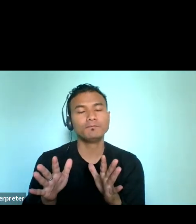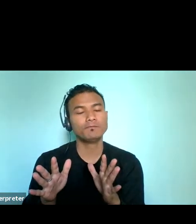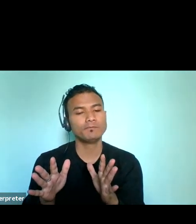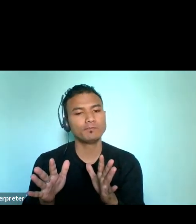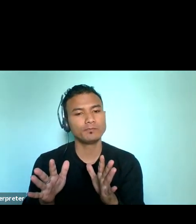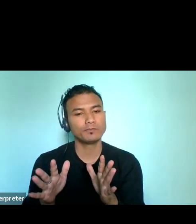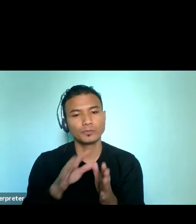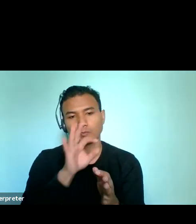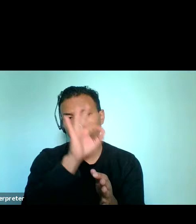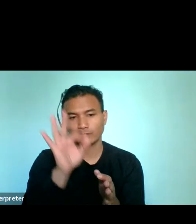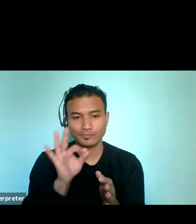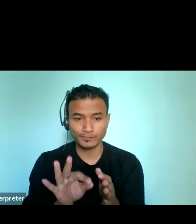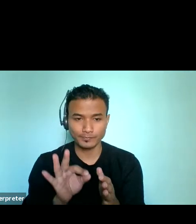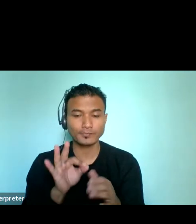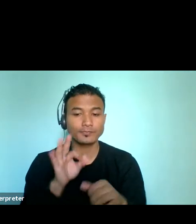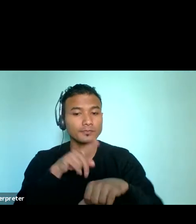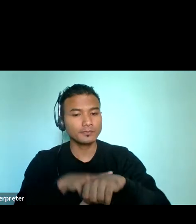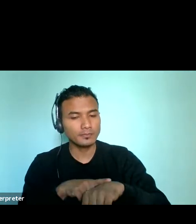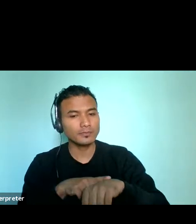questions